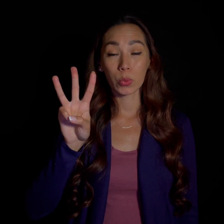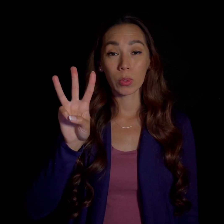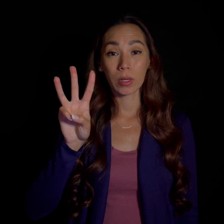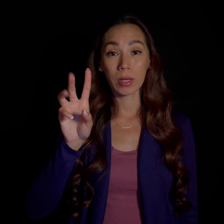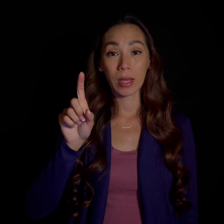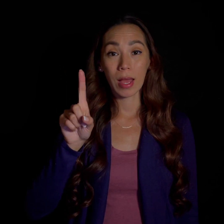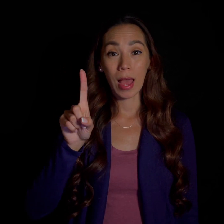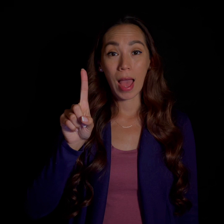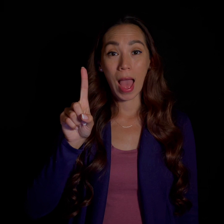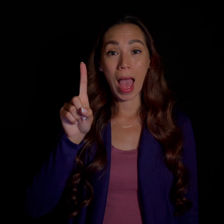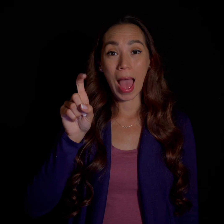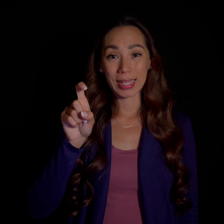W,